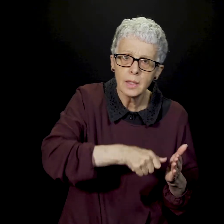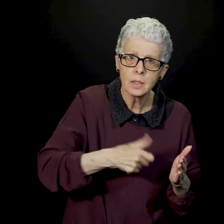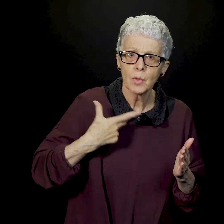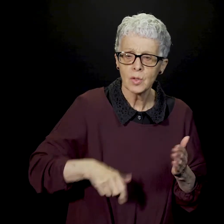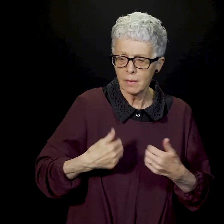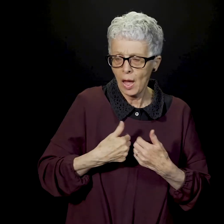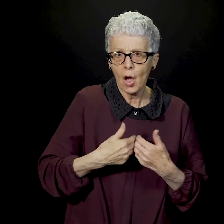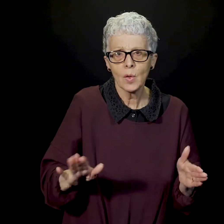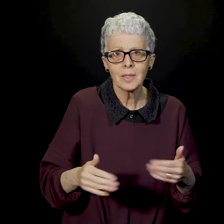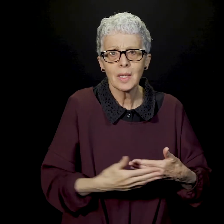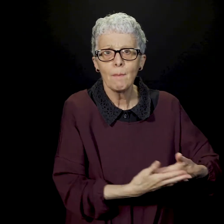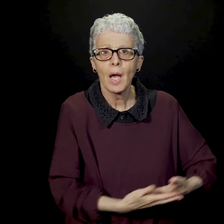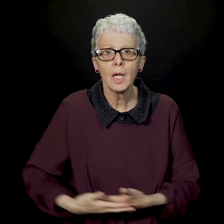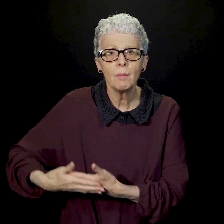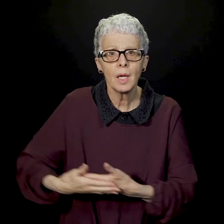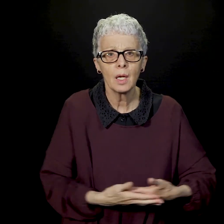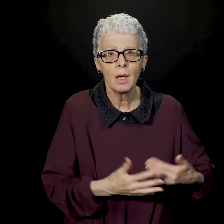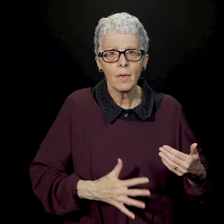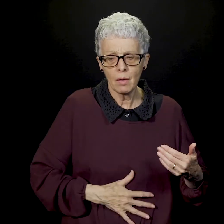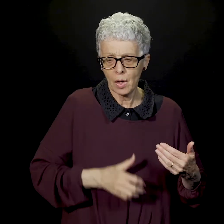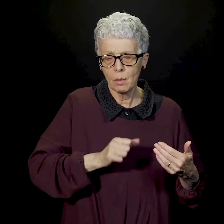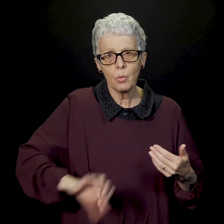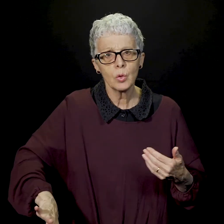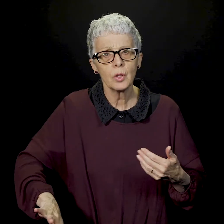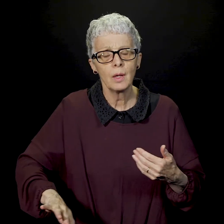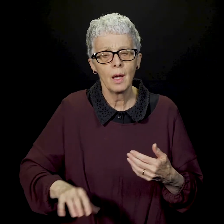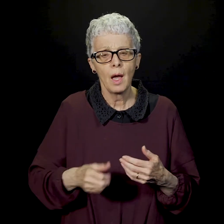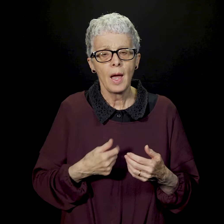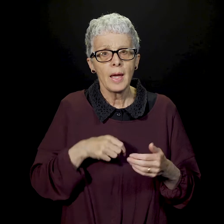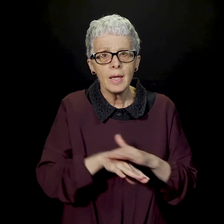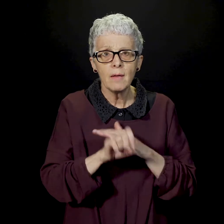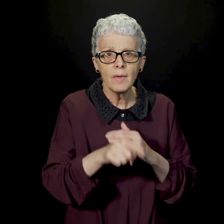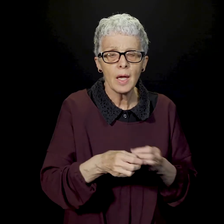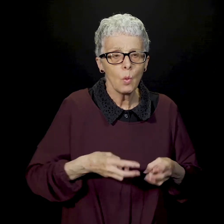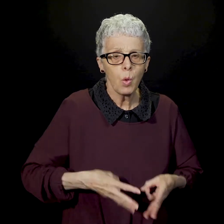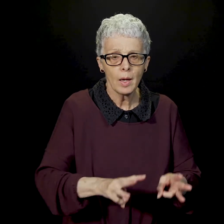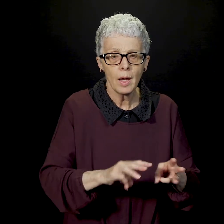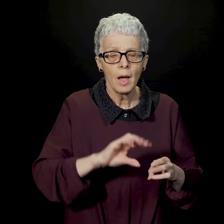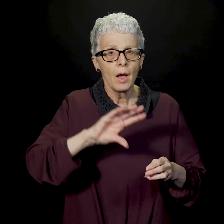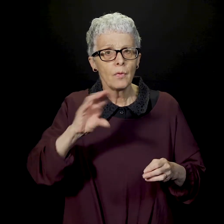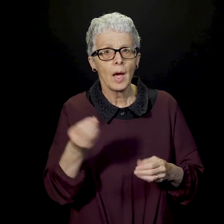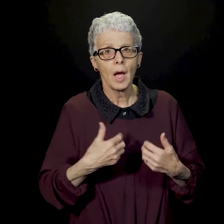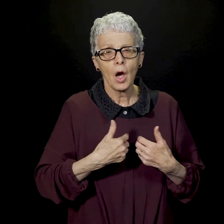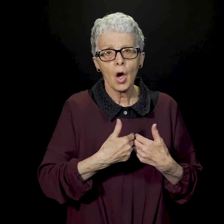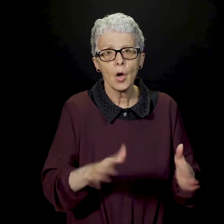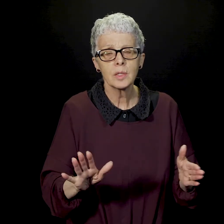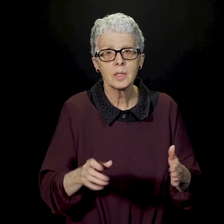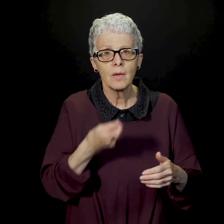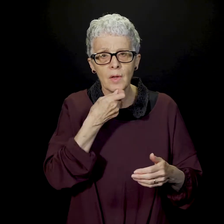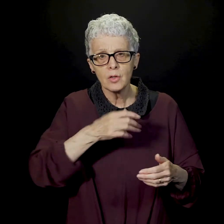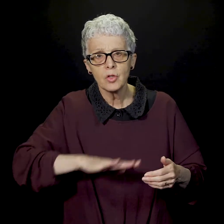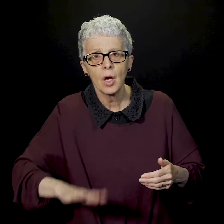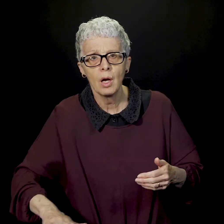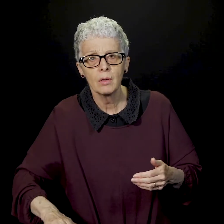a child. And they came, in their own words, they came to experience that they not only lost a child, they were grieving the loss of a child, they were realizing that